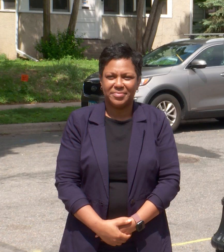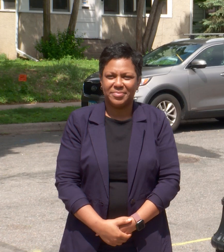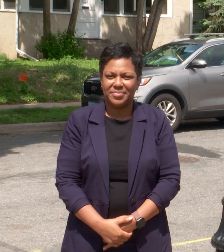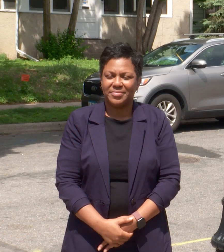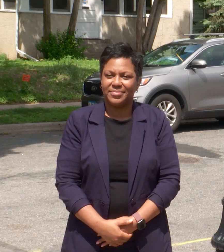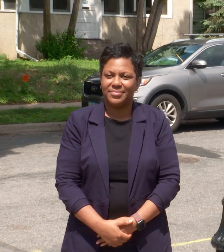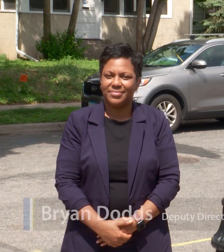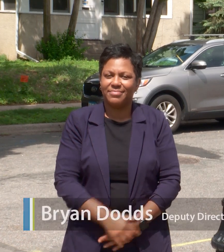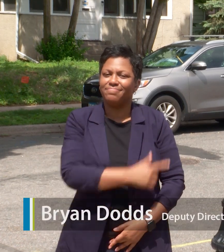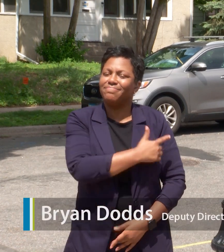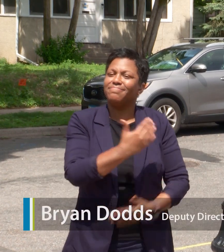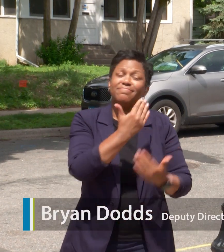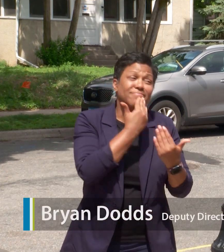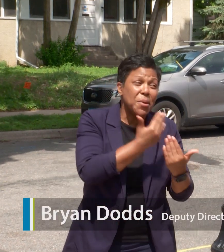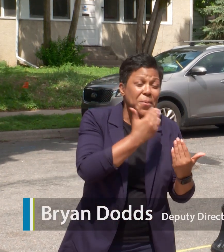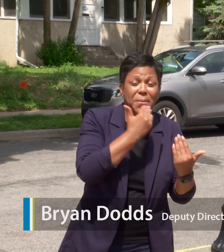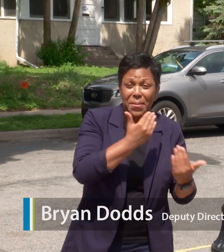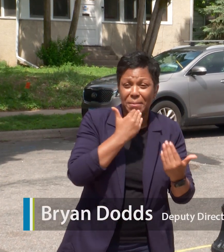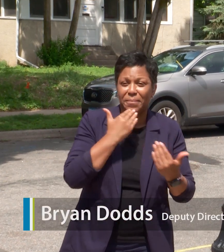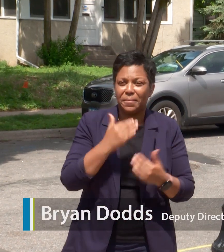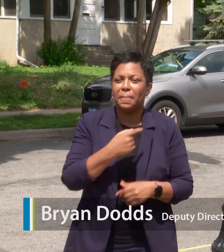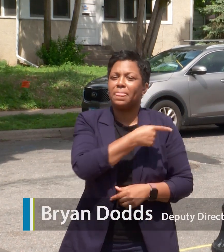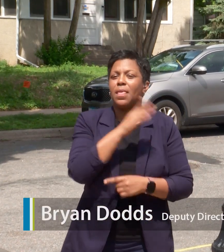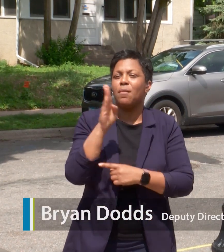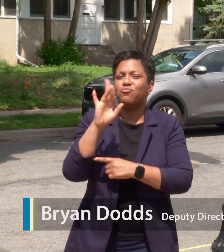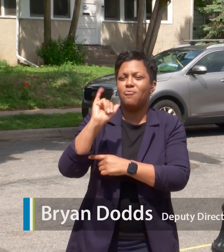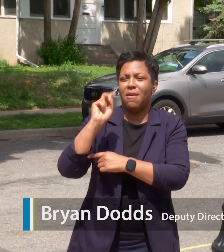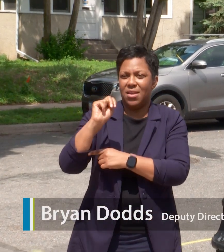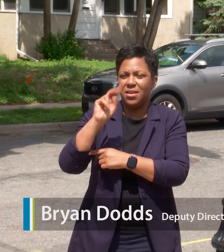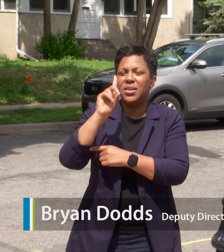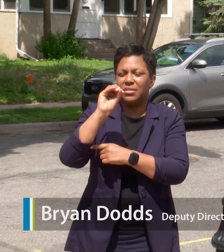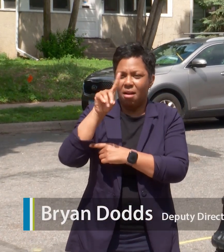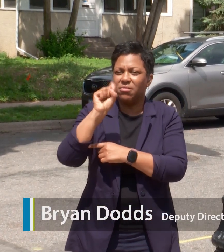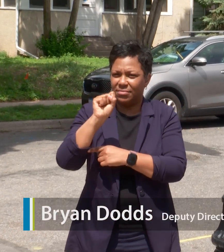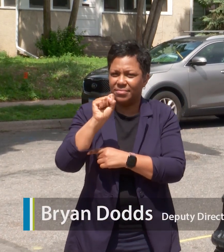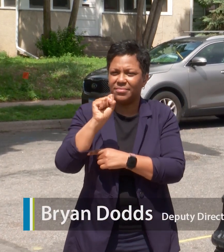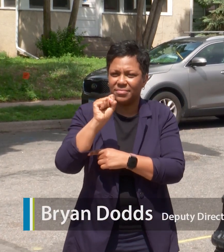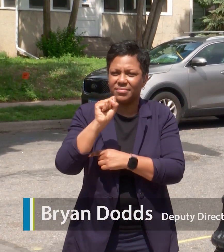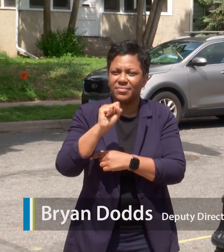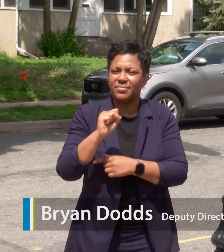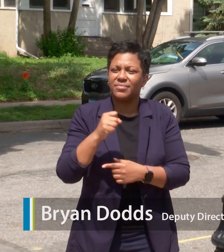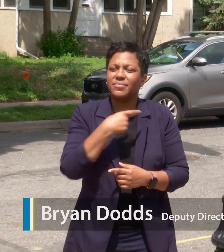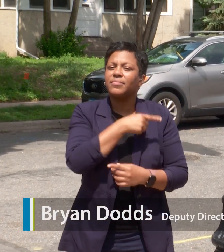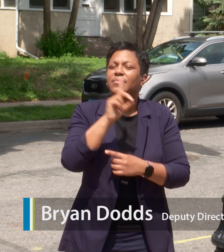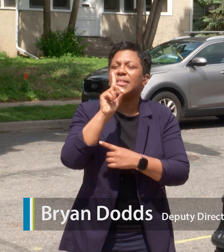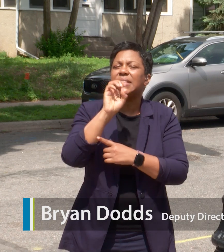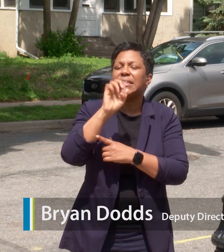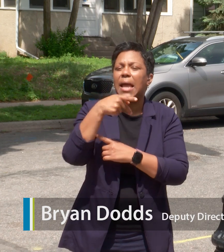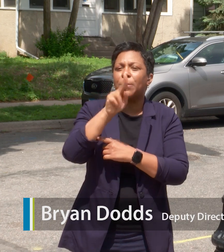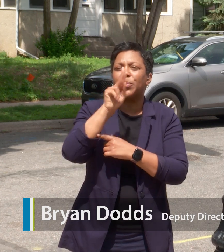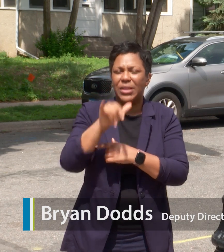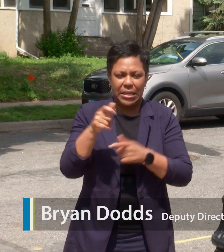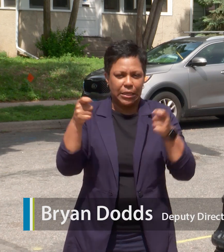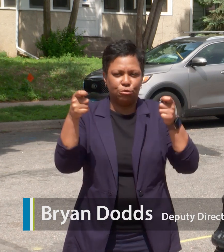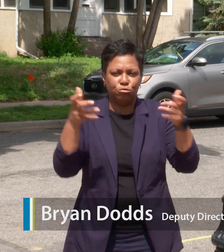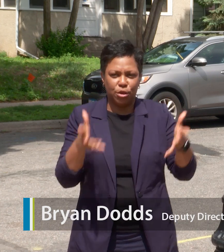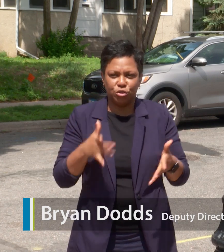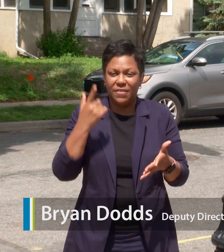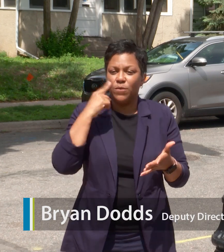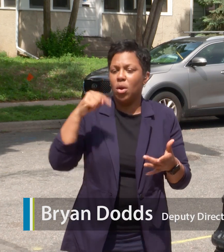Thanks, Margaret. Thanks, Mayor. This is Brian Dodds. I am Deputy Director for Public Works, and happy to be here today with